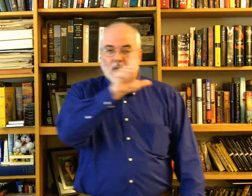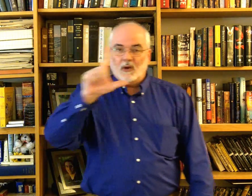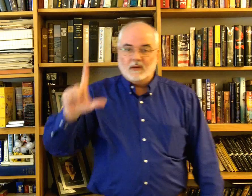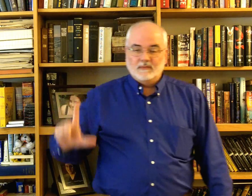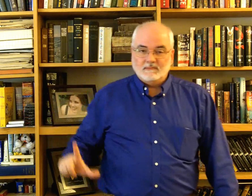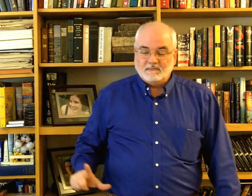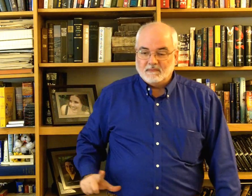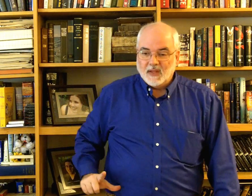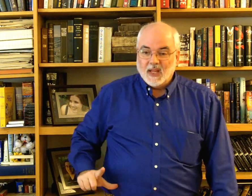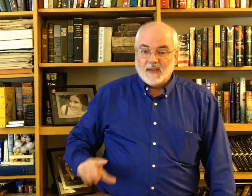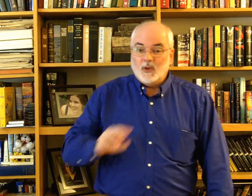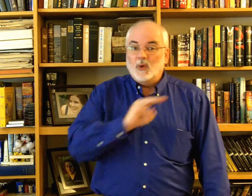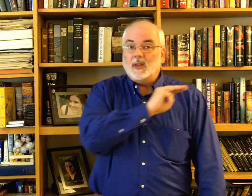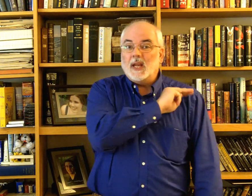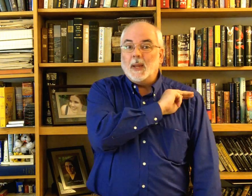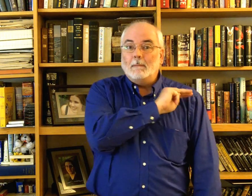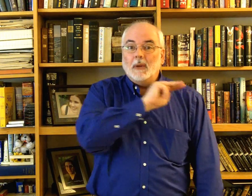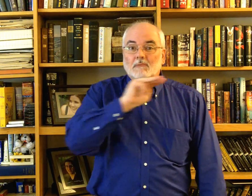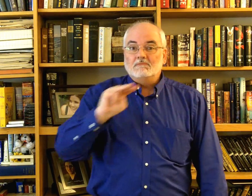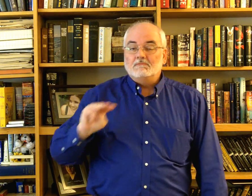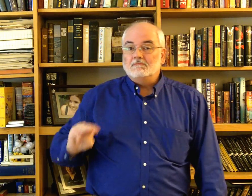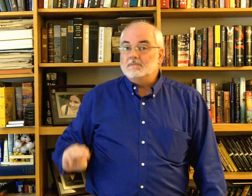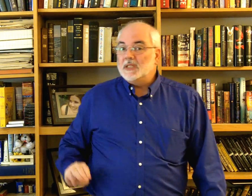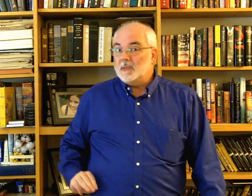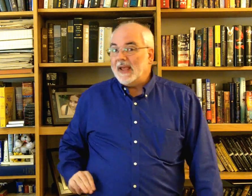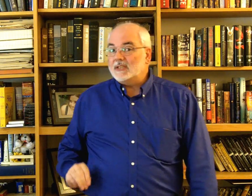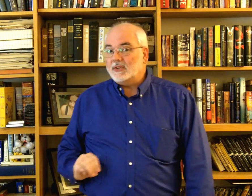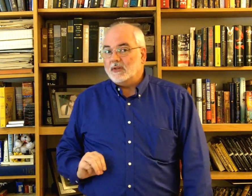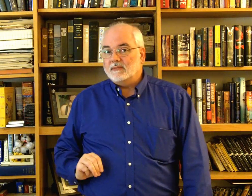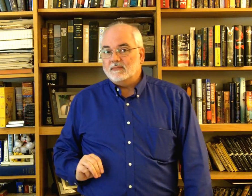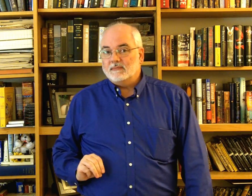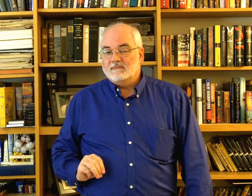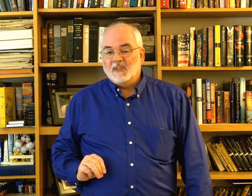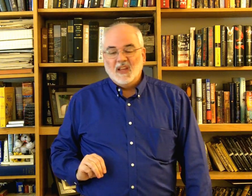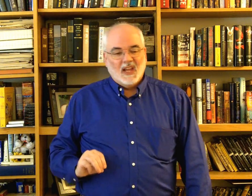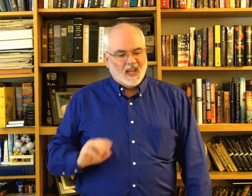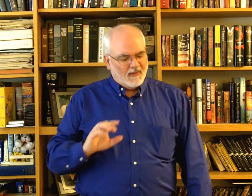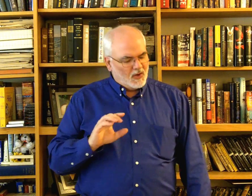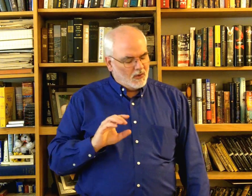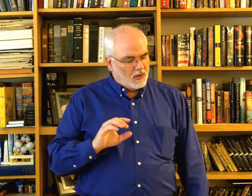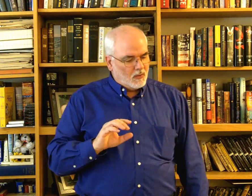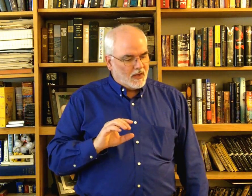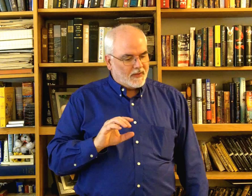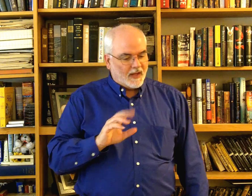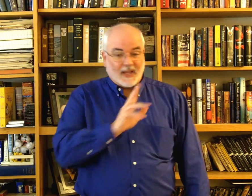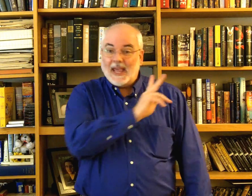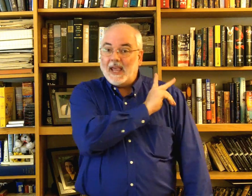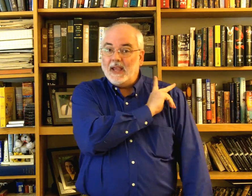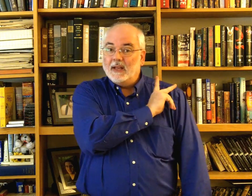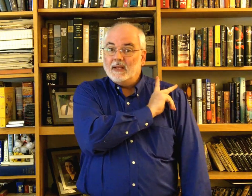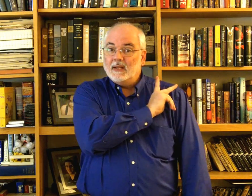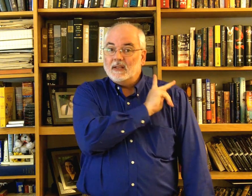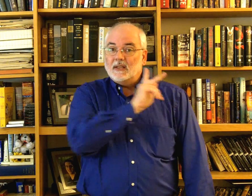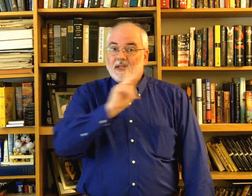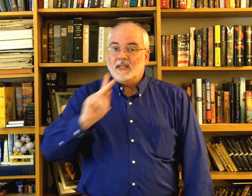Lord. Do with an M, it's a master. If you do it with a K, it's a